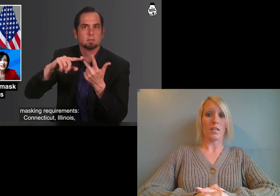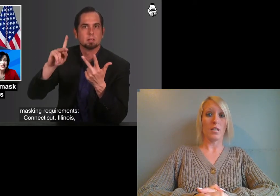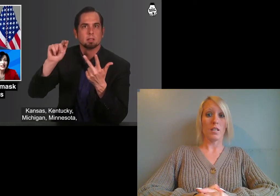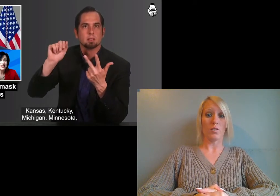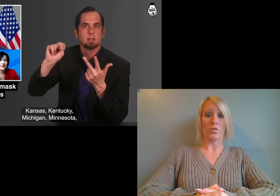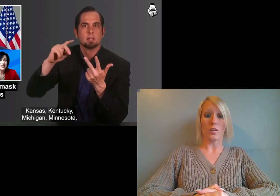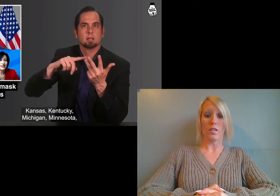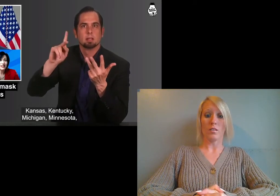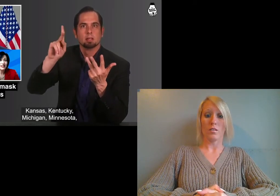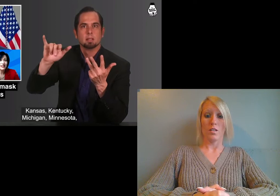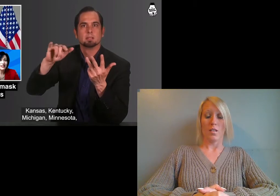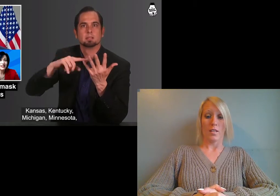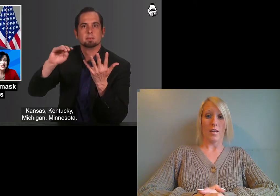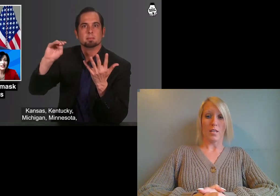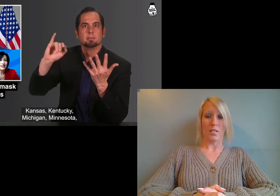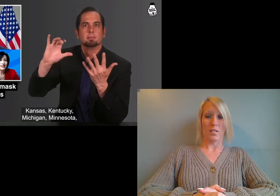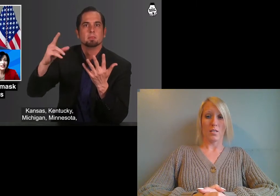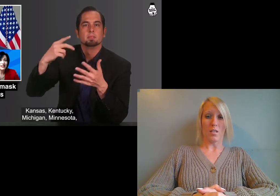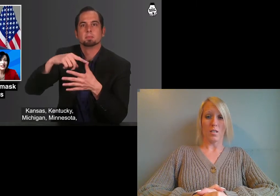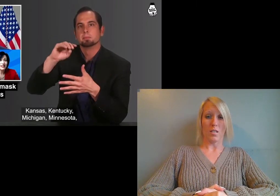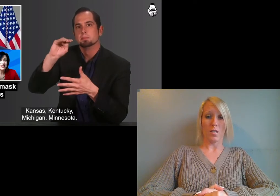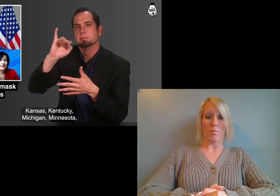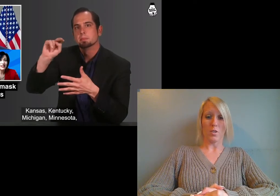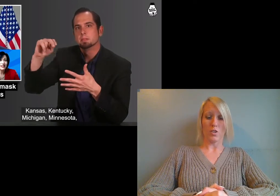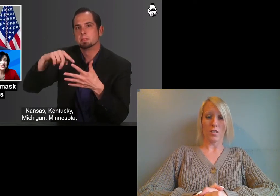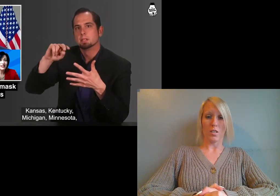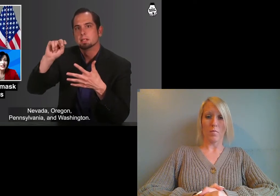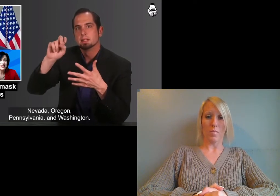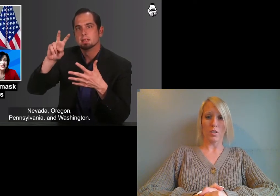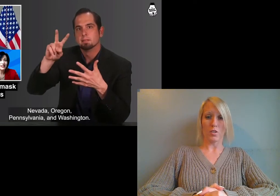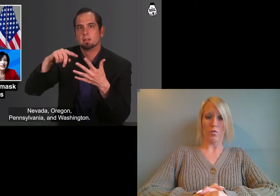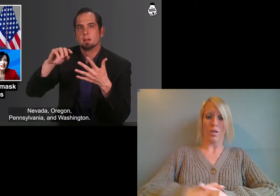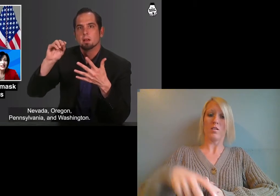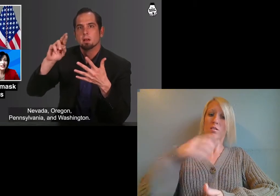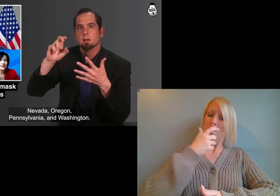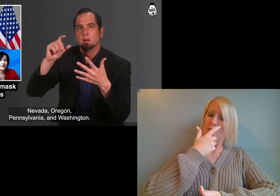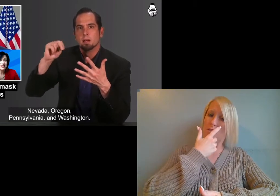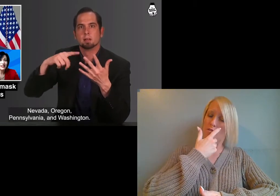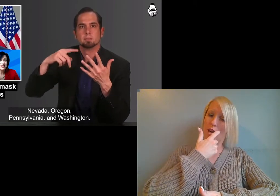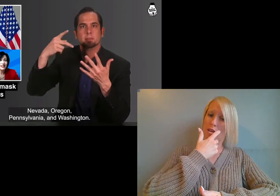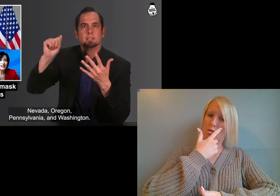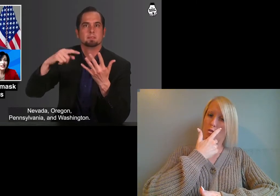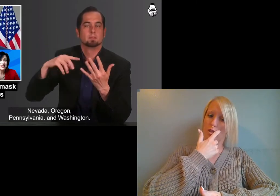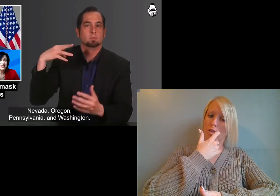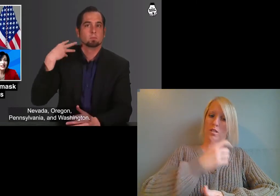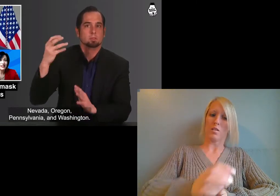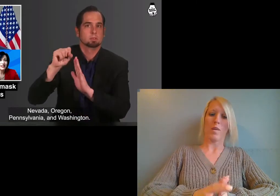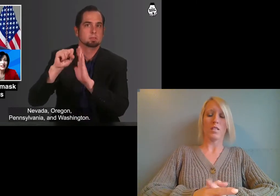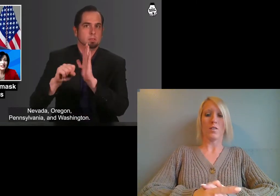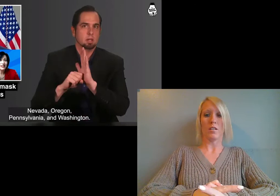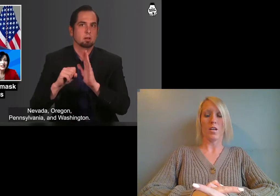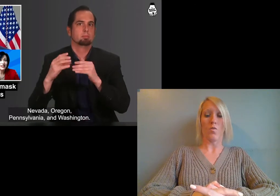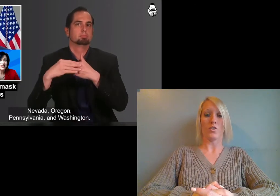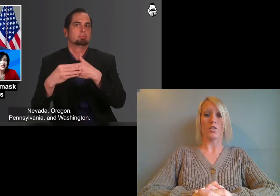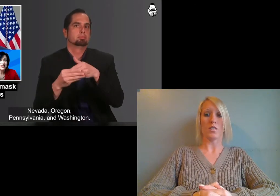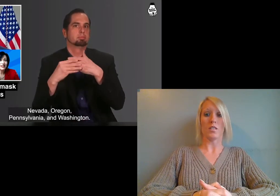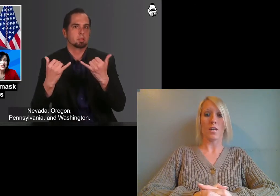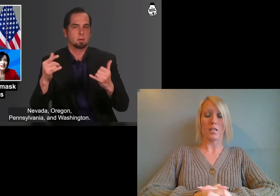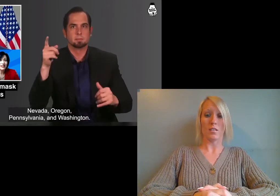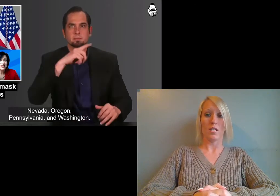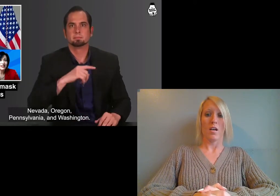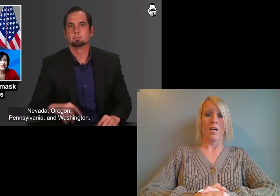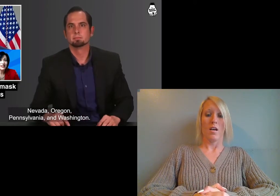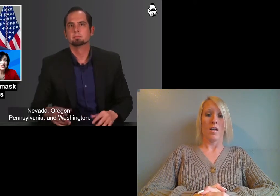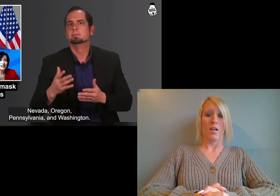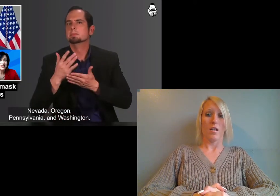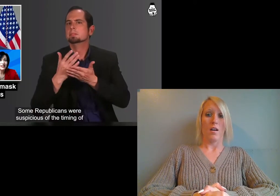of Connecticut, Illinois, Kansas, Kentucky, Michigan, Minnesota, Nevada, Oregon, Pennsylvania, and Washington